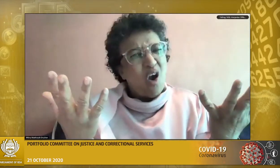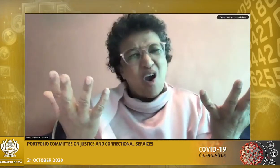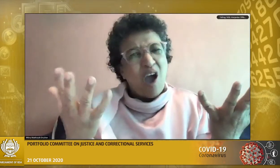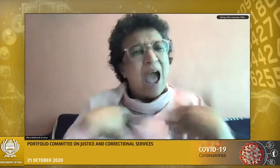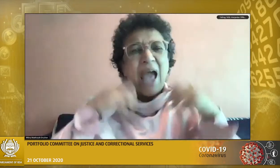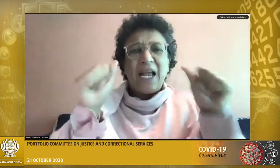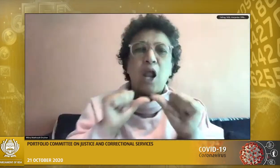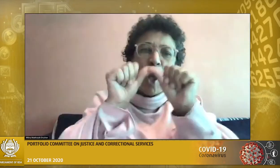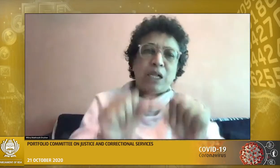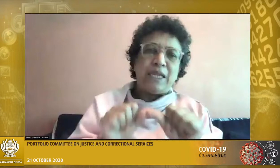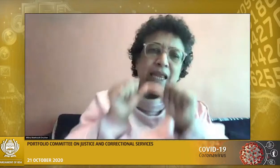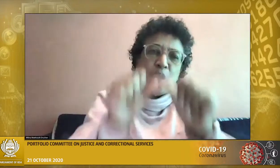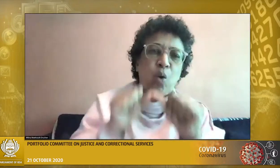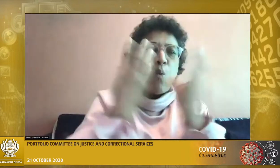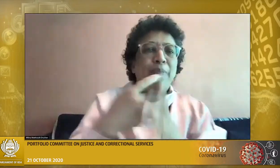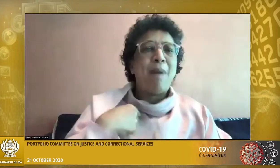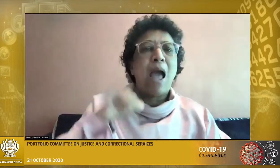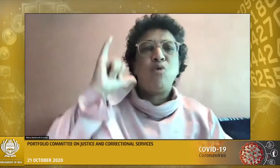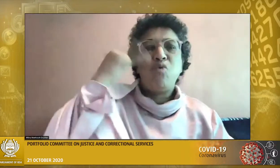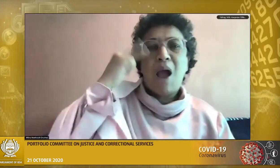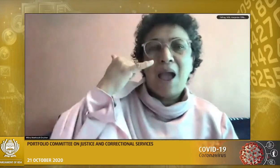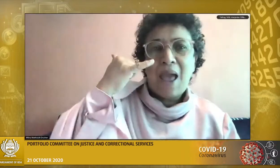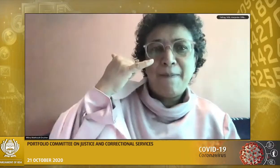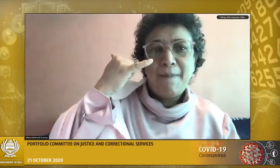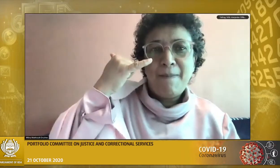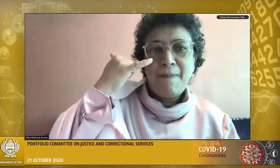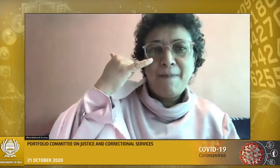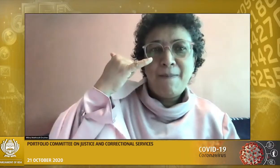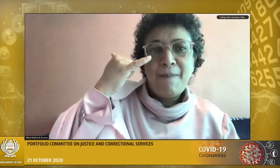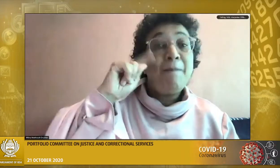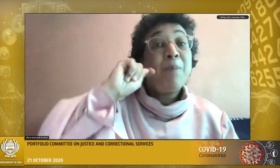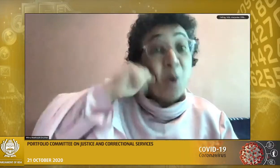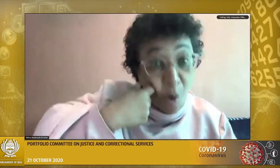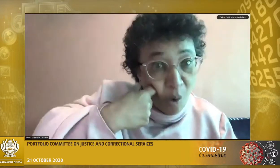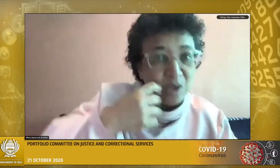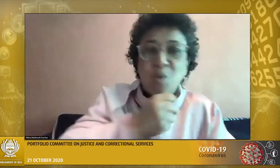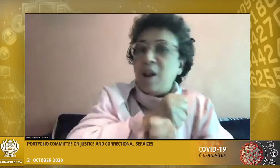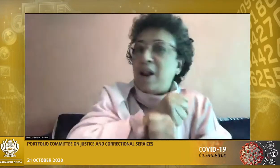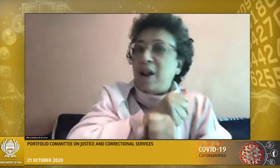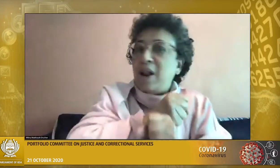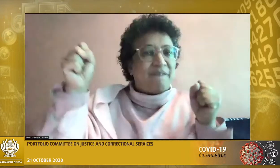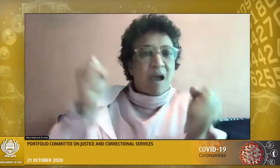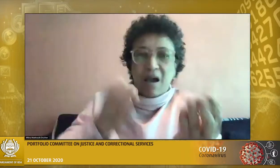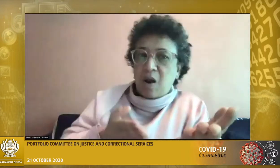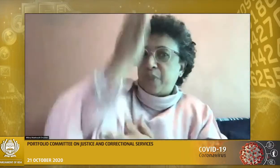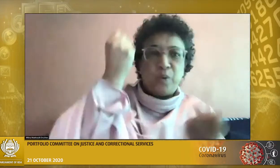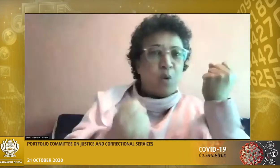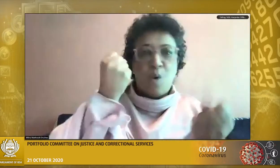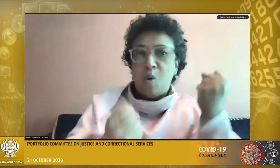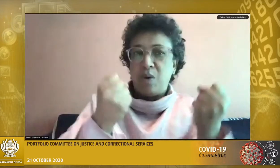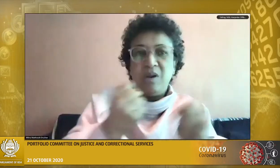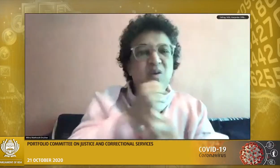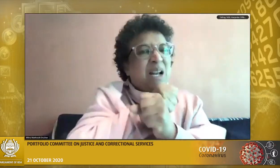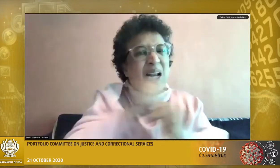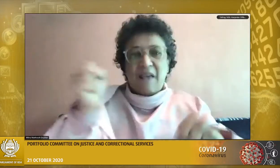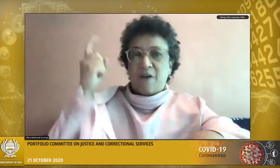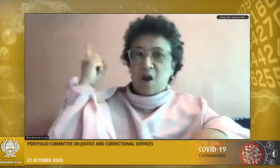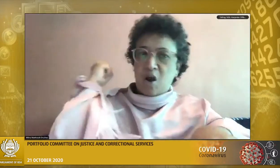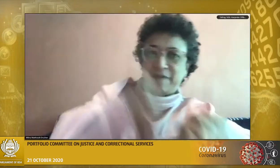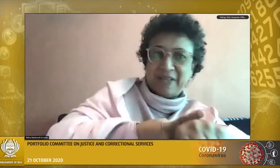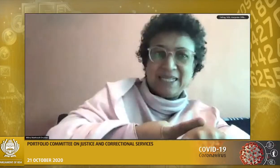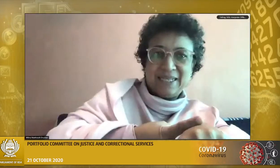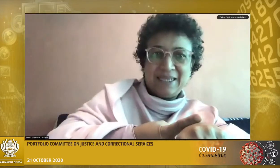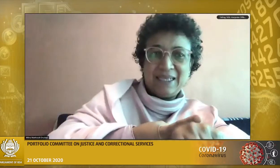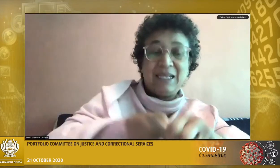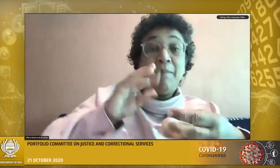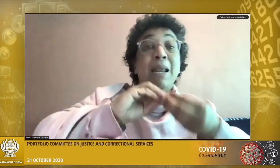The perpetrator can view this and say, well, I can just continue with my crimes because these kind